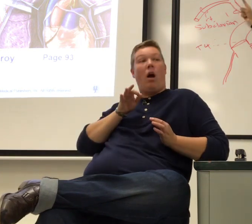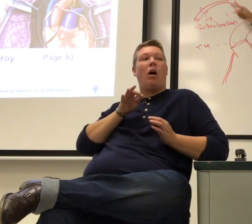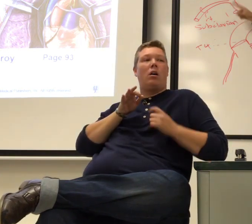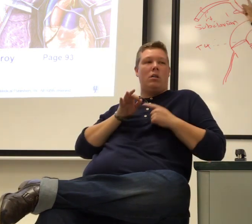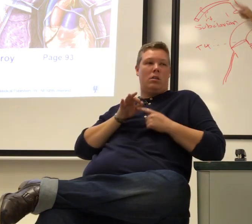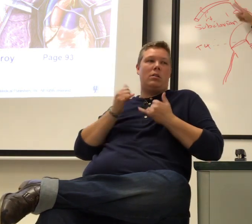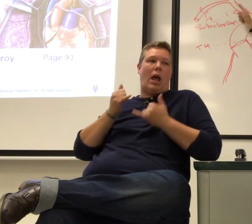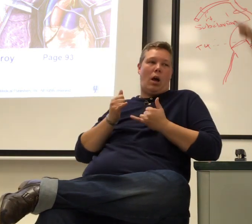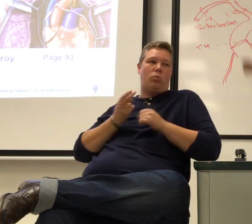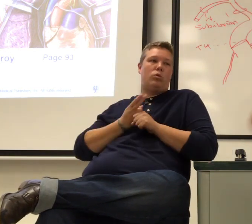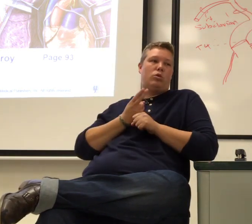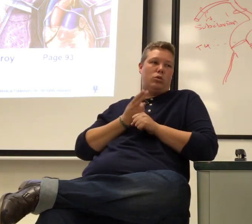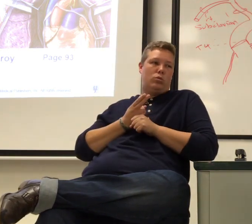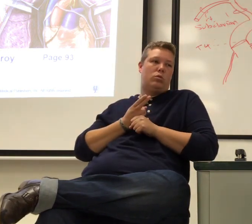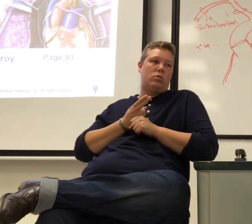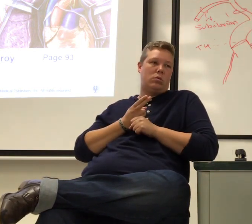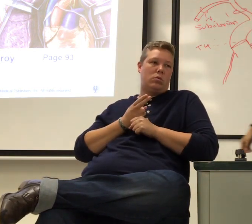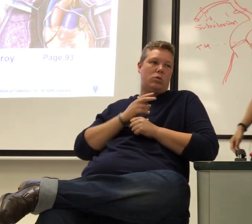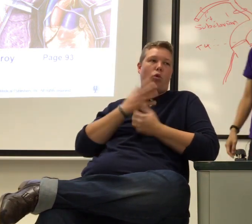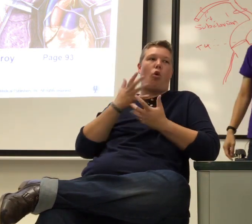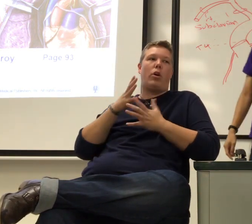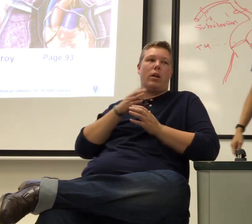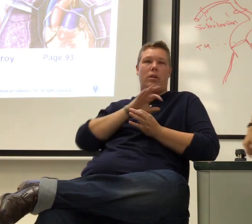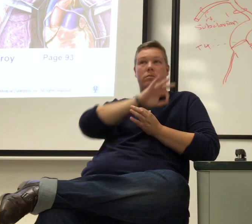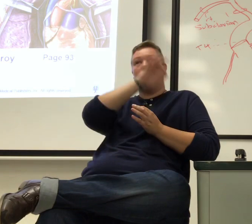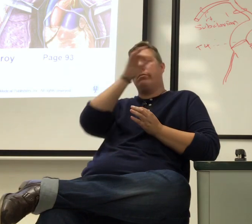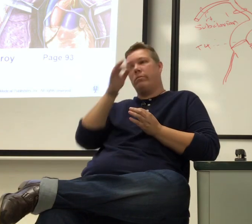right before you branch.